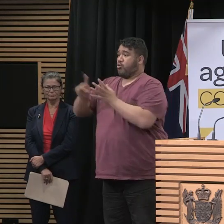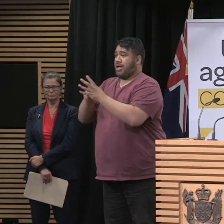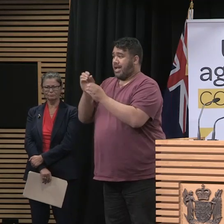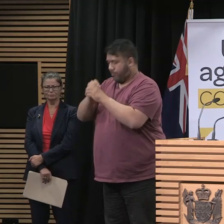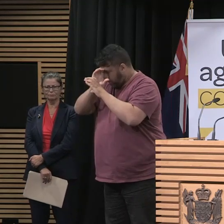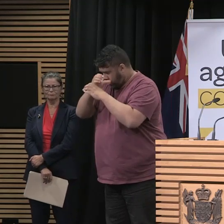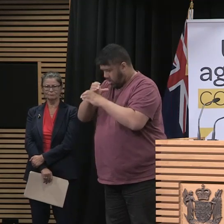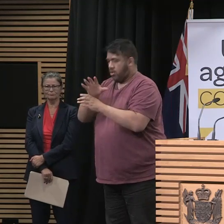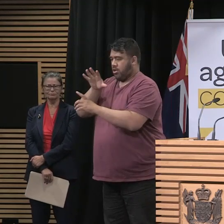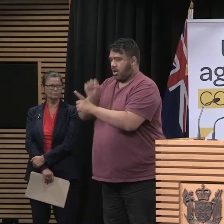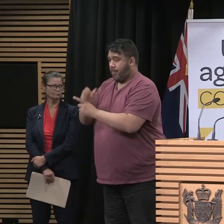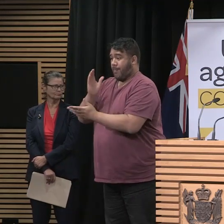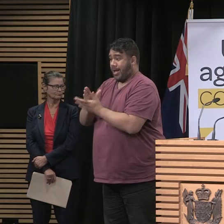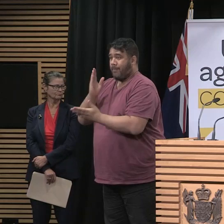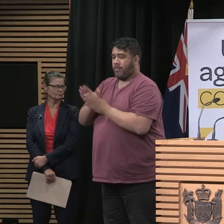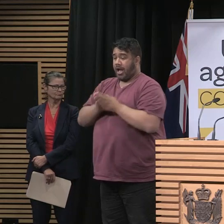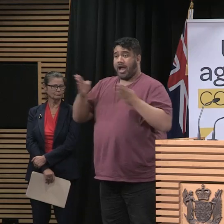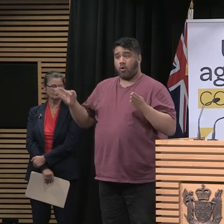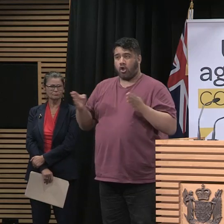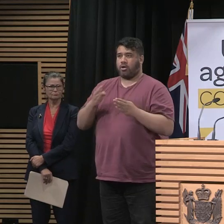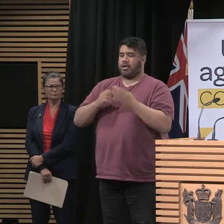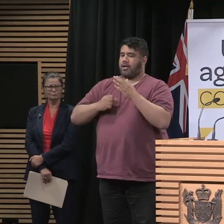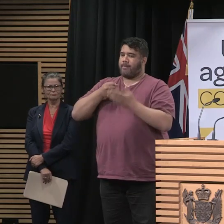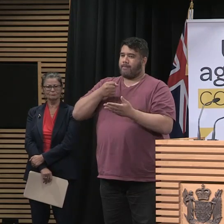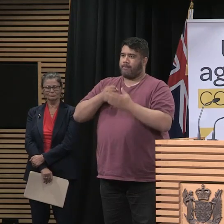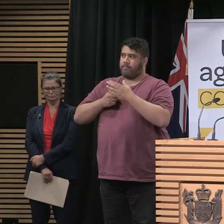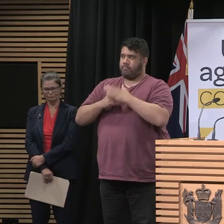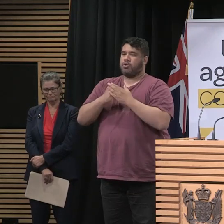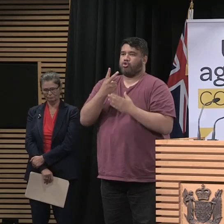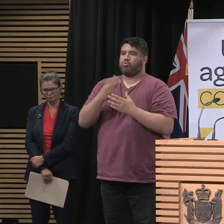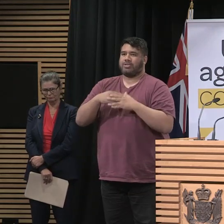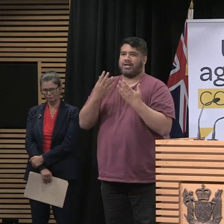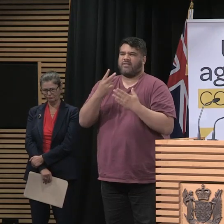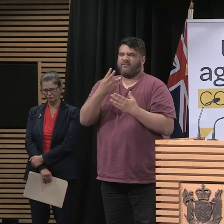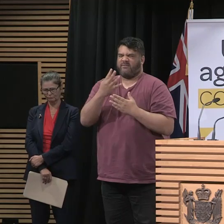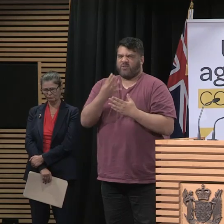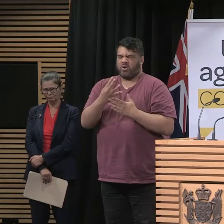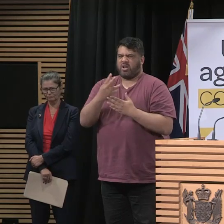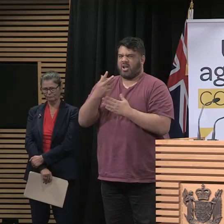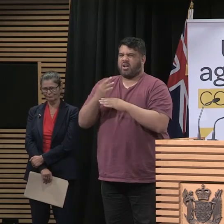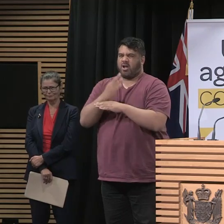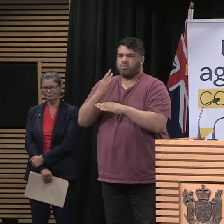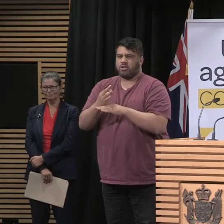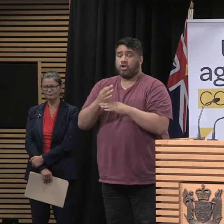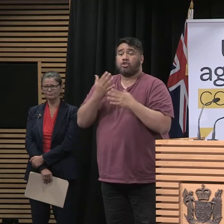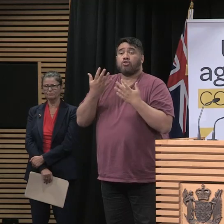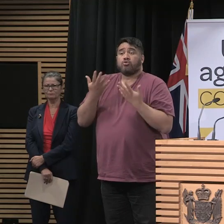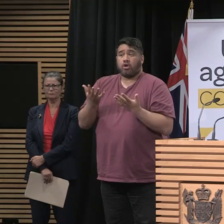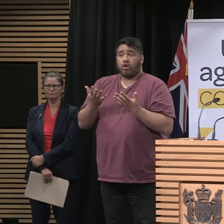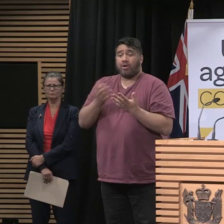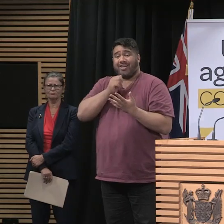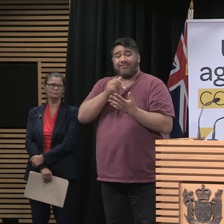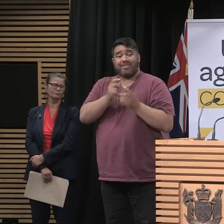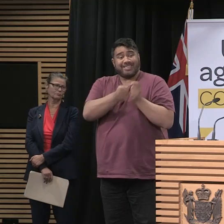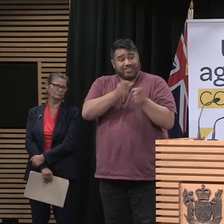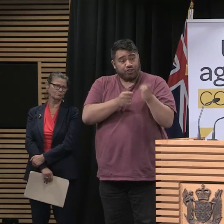be notified to the patient within 48 hours. That would be what we would be aiming to do. Of course, just to reiterate, anyone who has been tested is in self-isolation